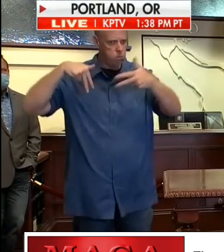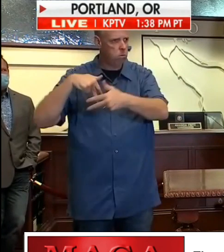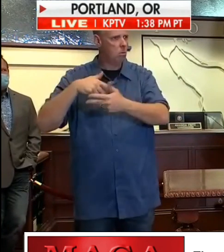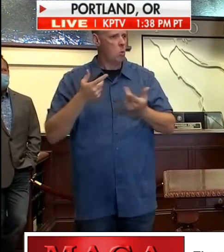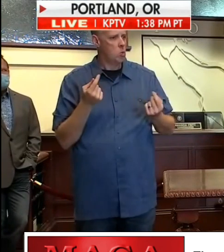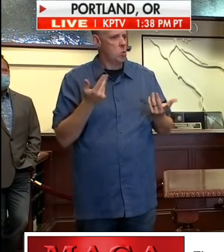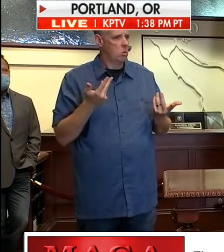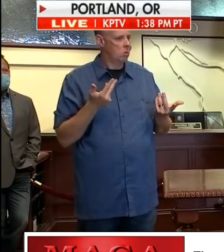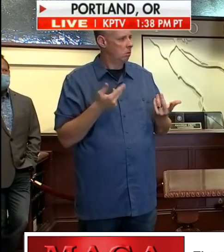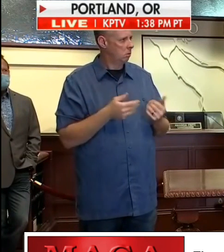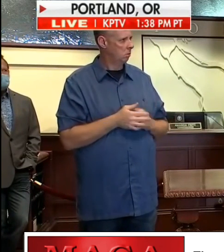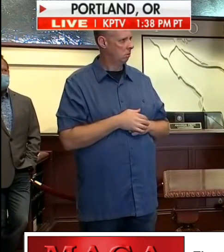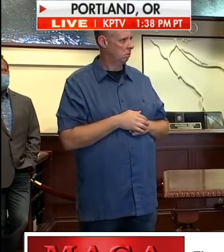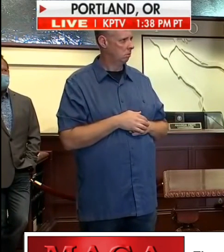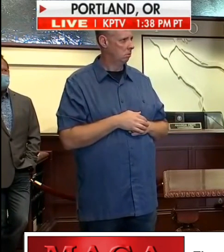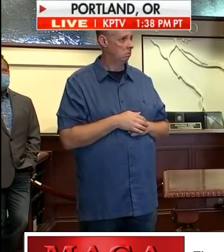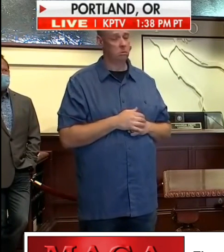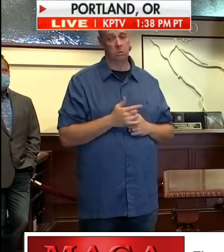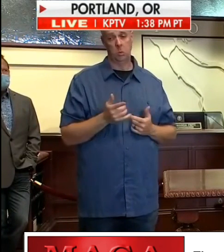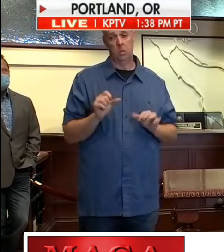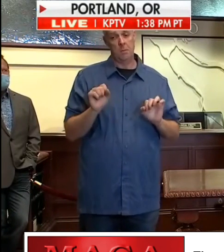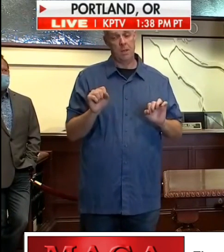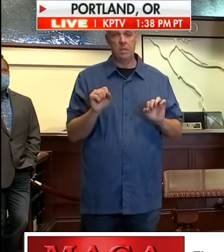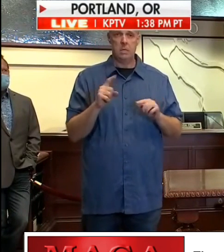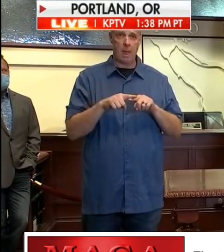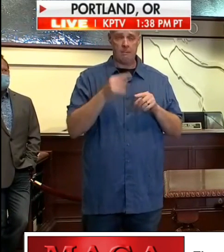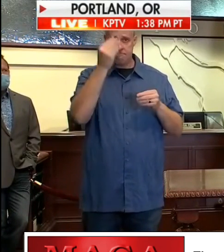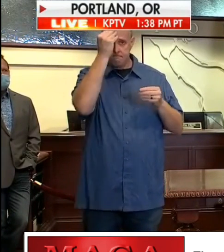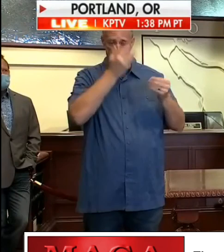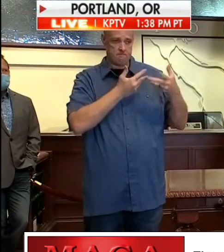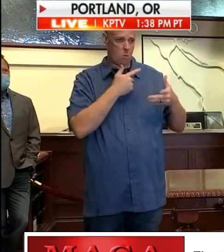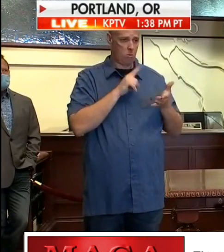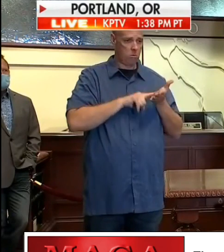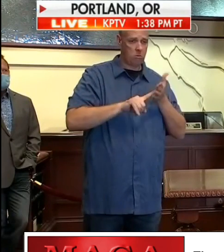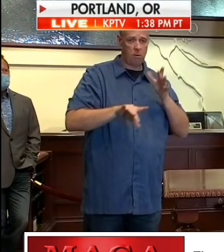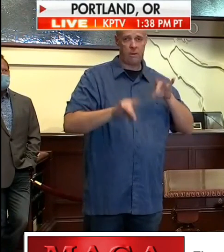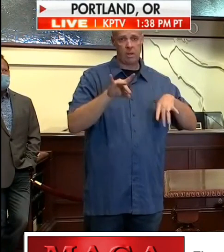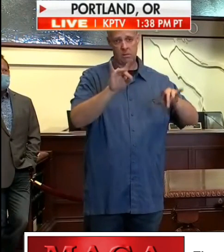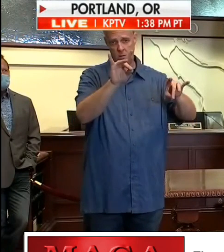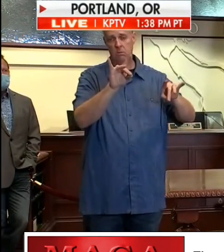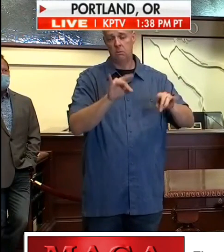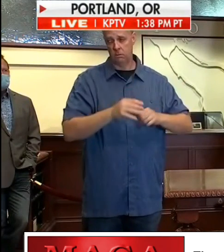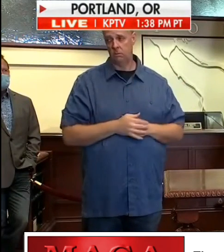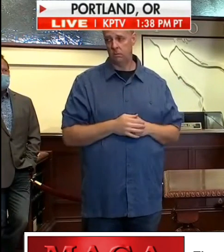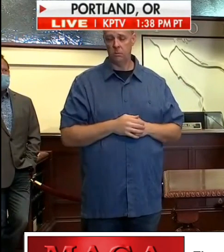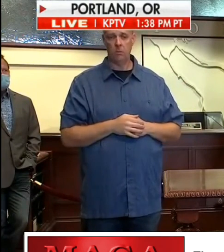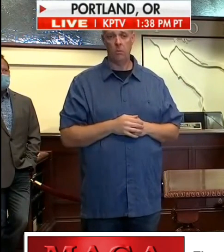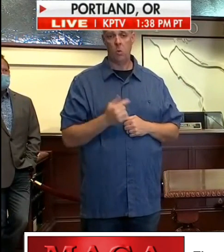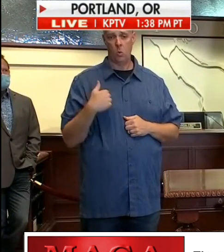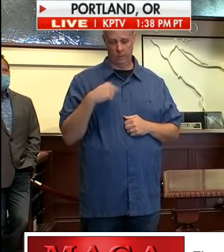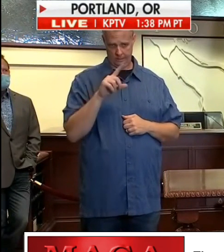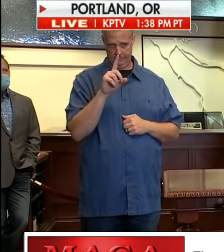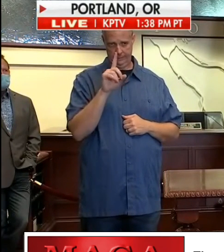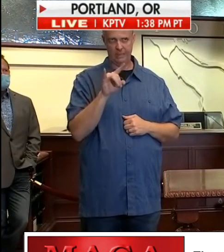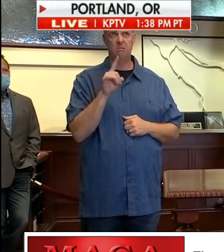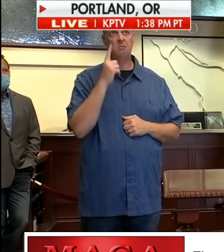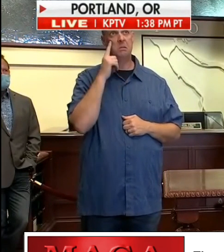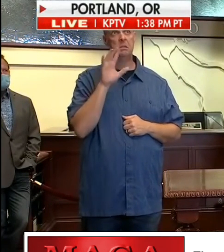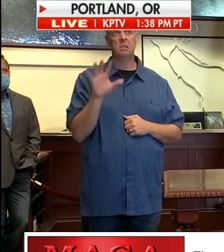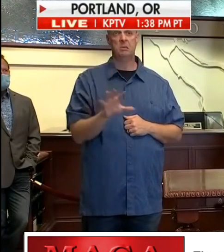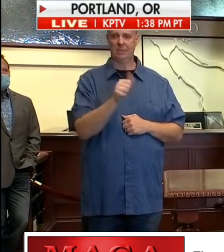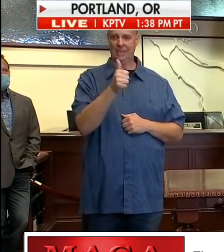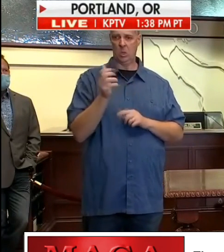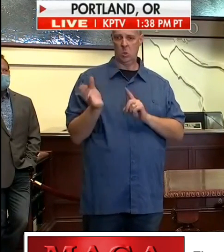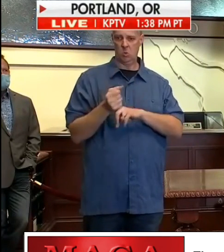building cases against those individuals? Potentially. It would depend what information comes forward. For us, we were able to make, I think, about